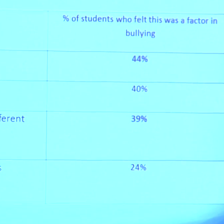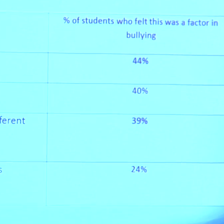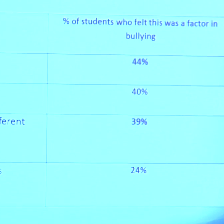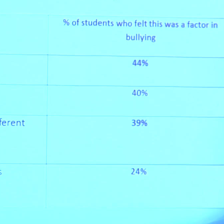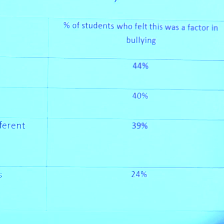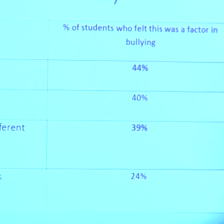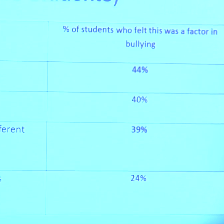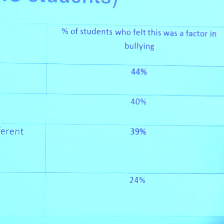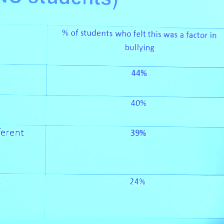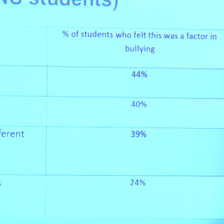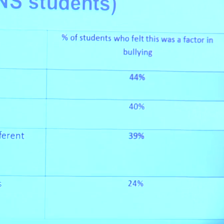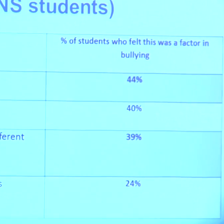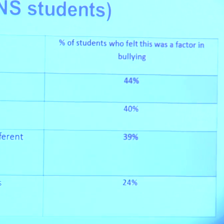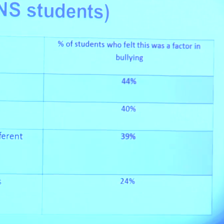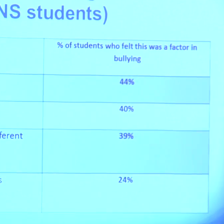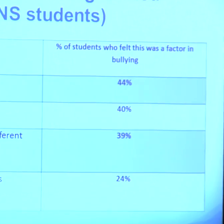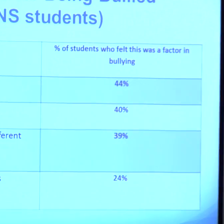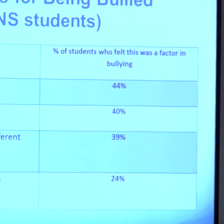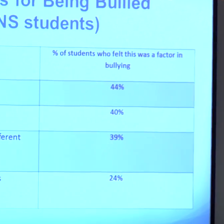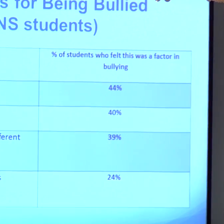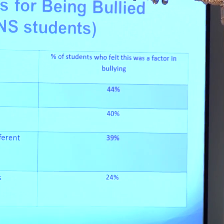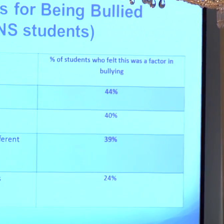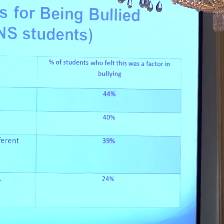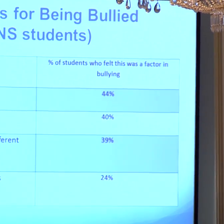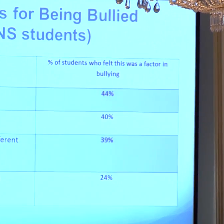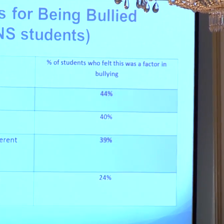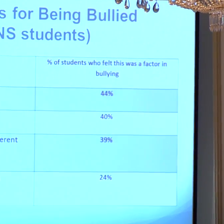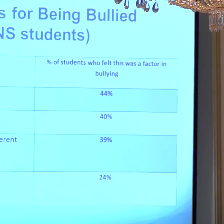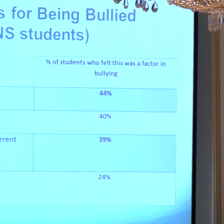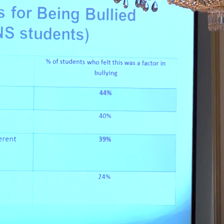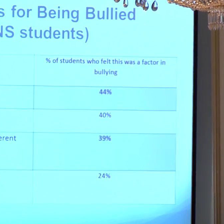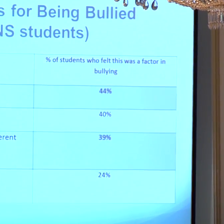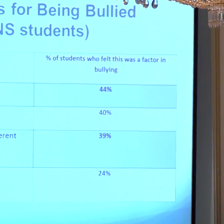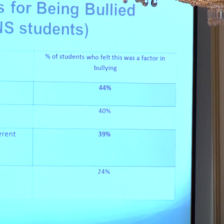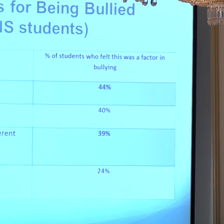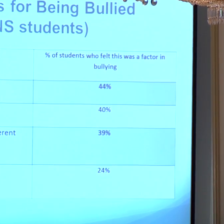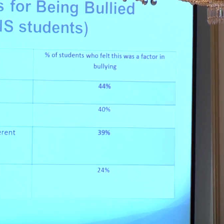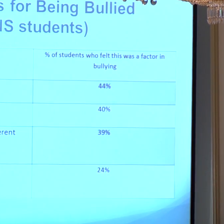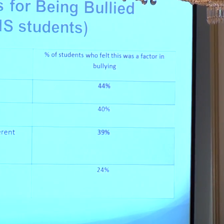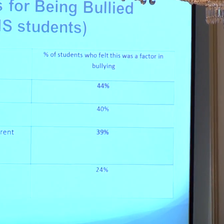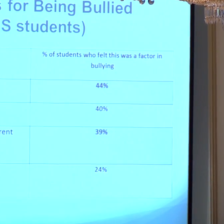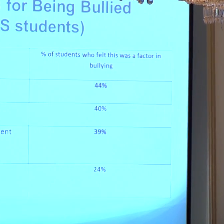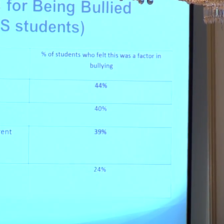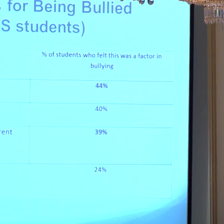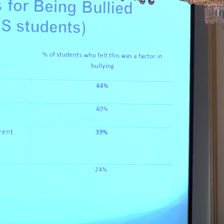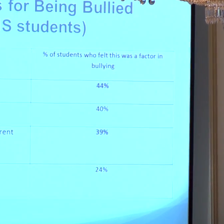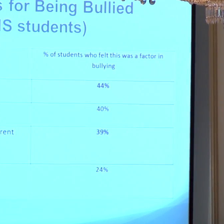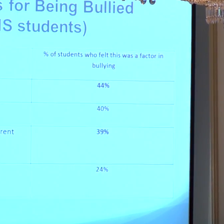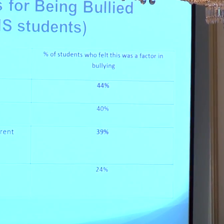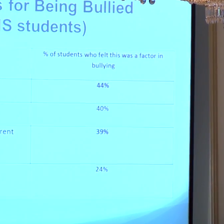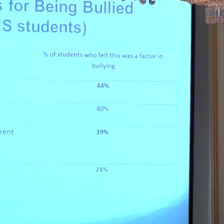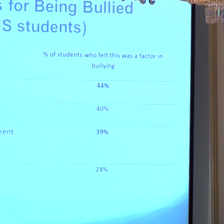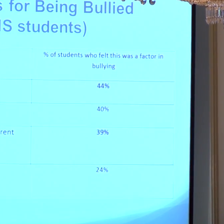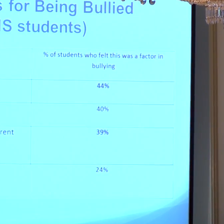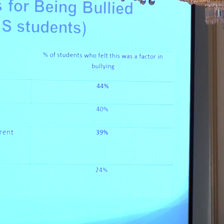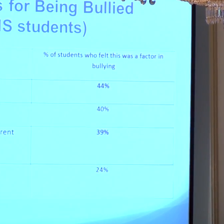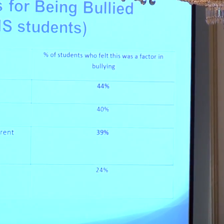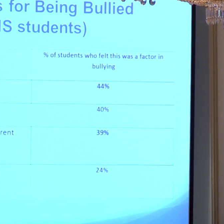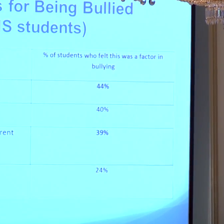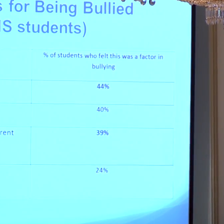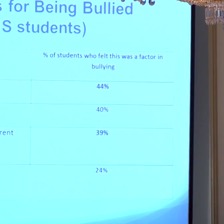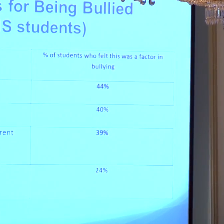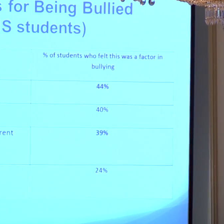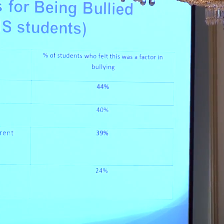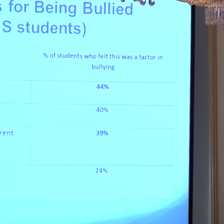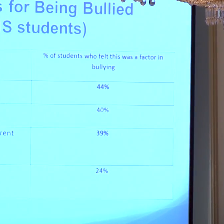one. 40% who you hang out with, sort of guilt by association or that sort of thing. Others think that